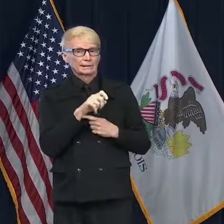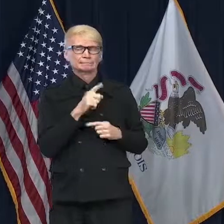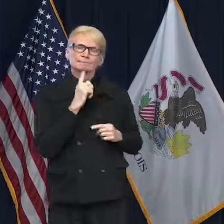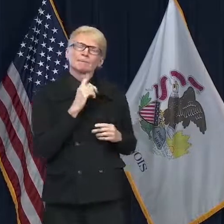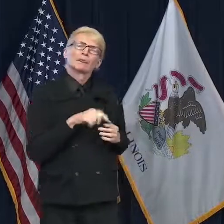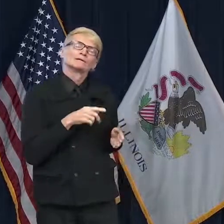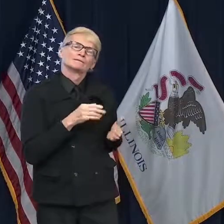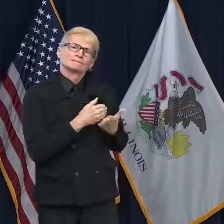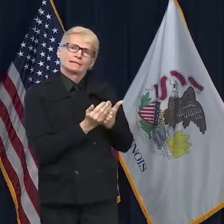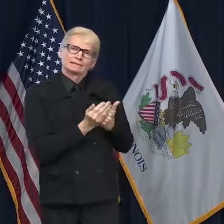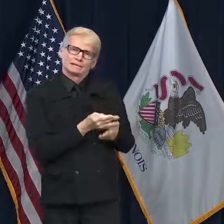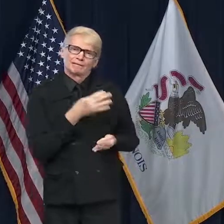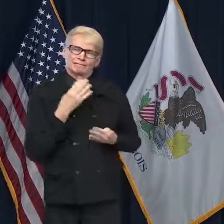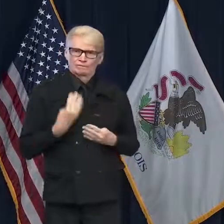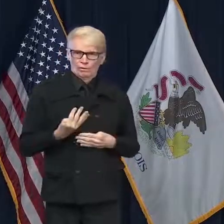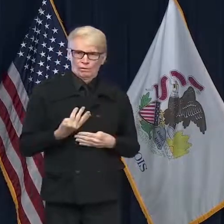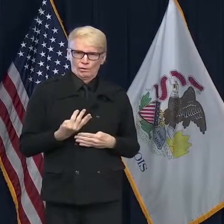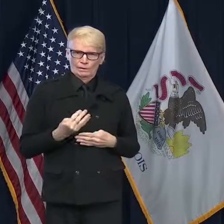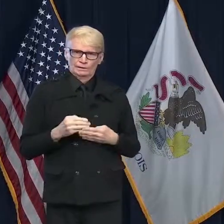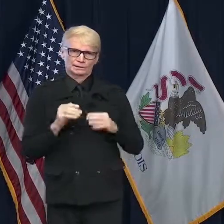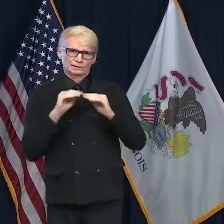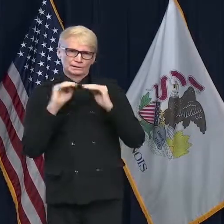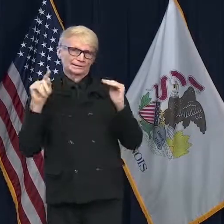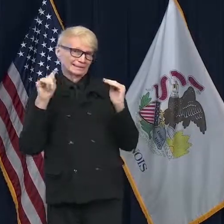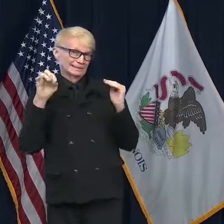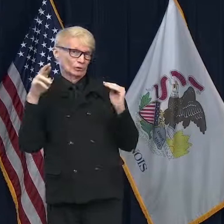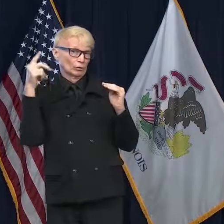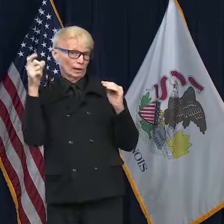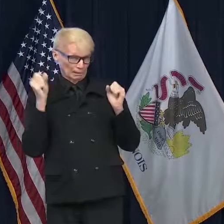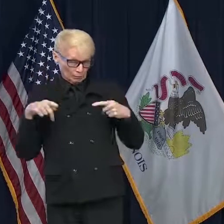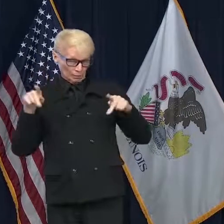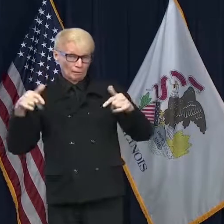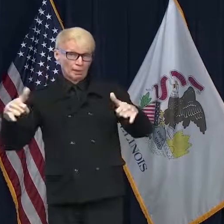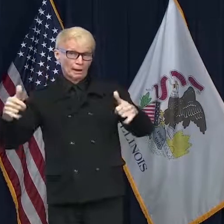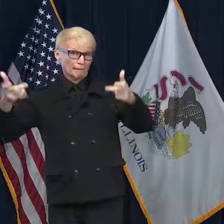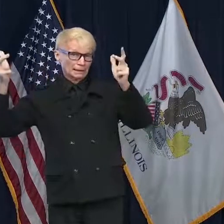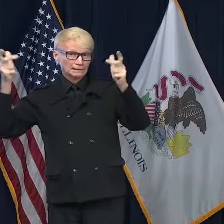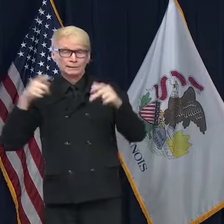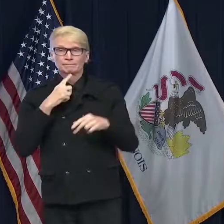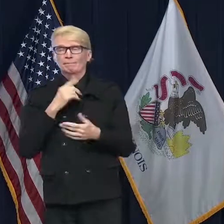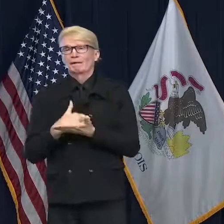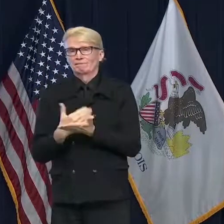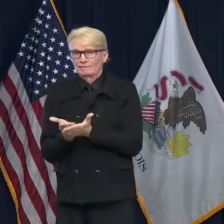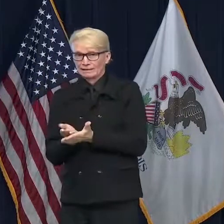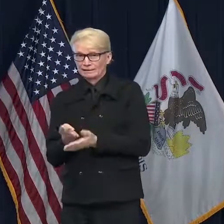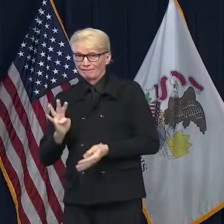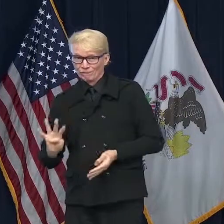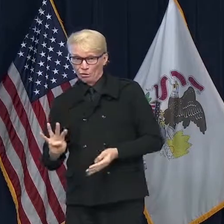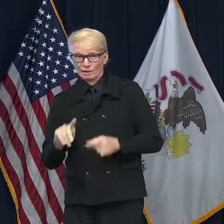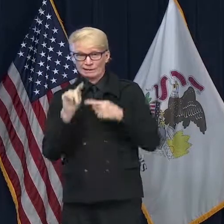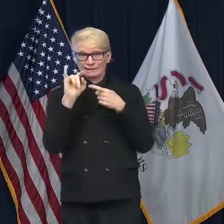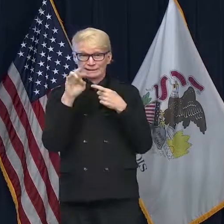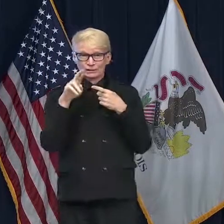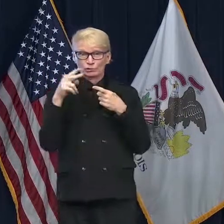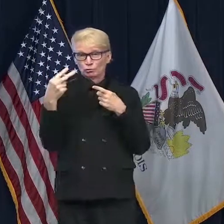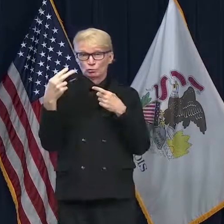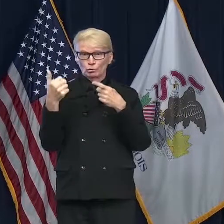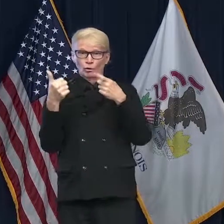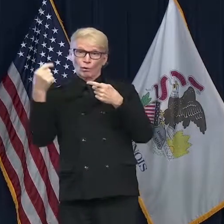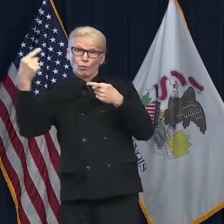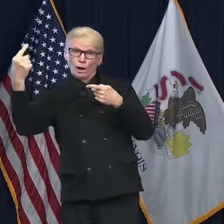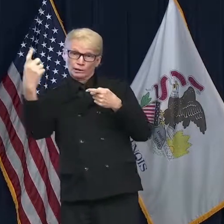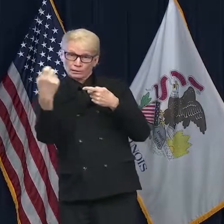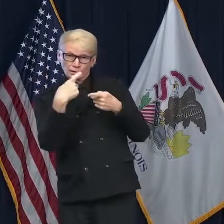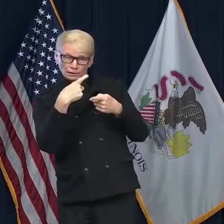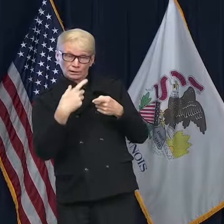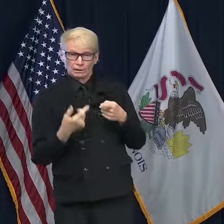1, can you play basketball? Phase 4. Tier 2 or Tier 1, can